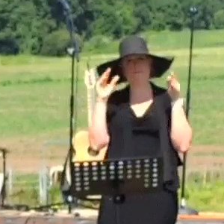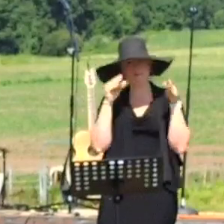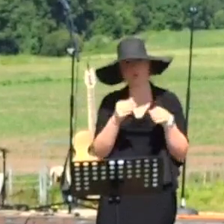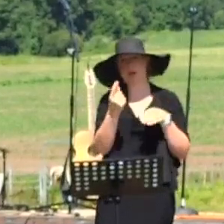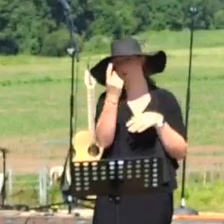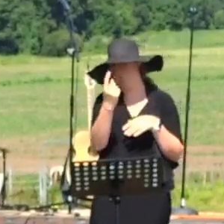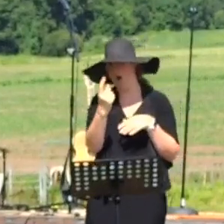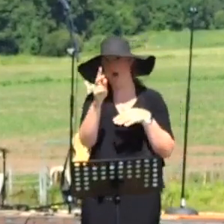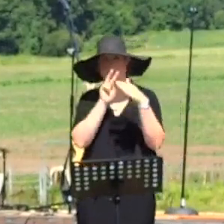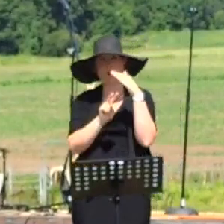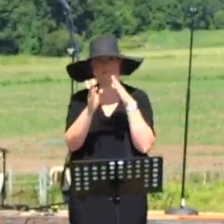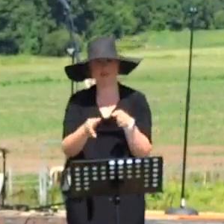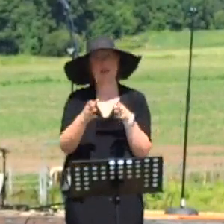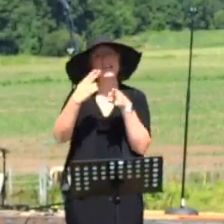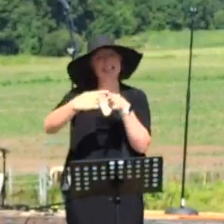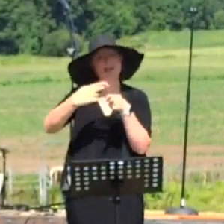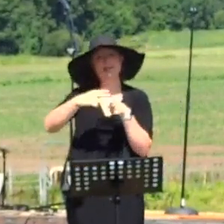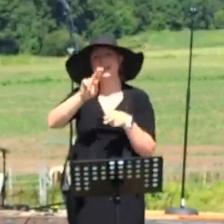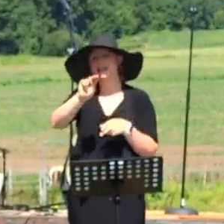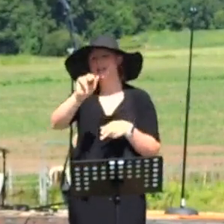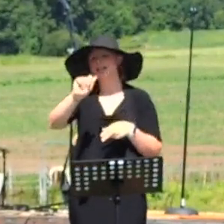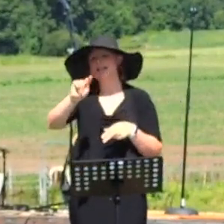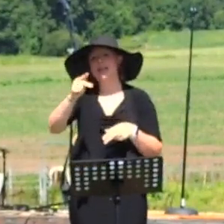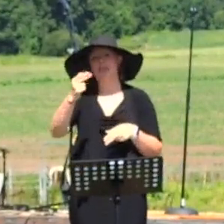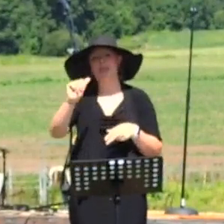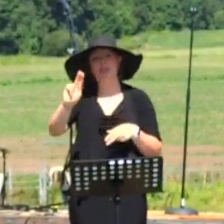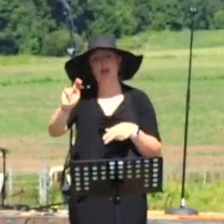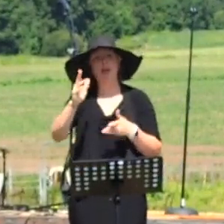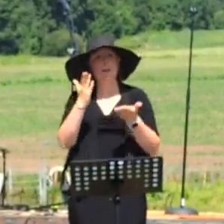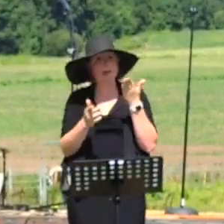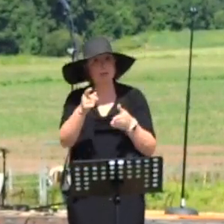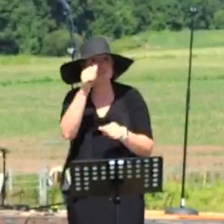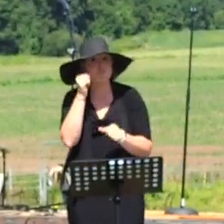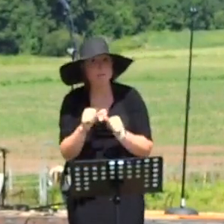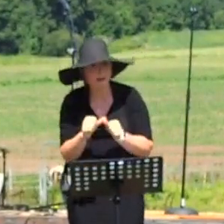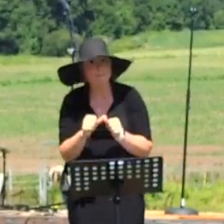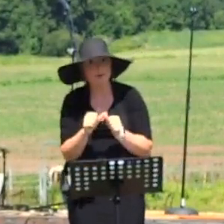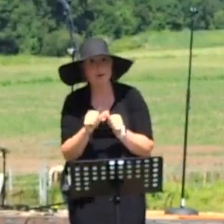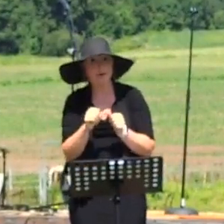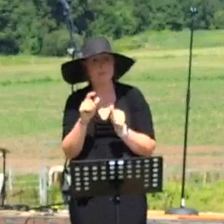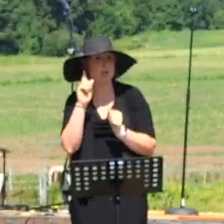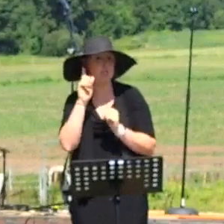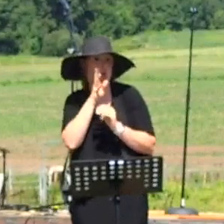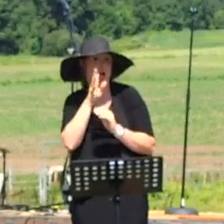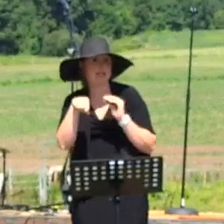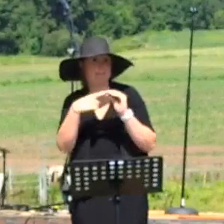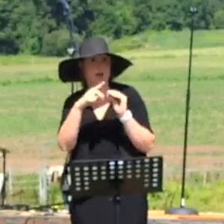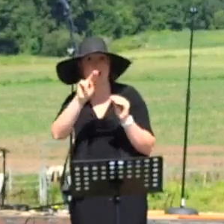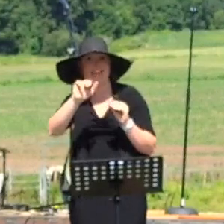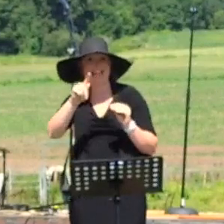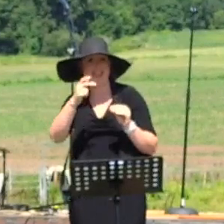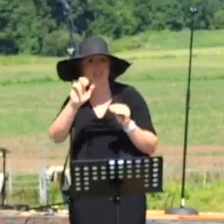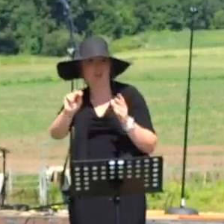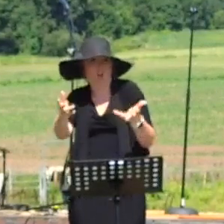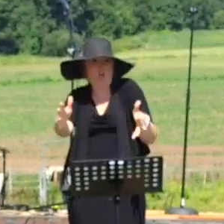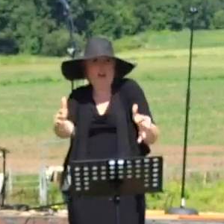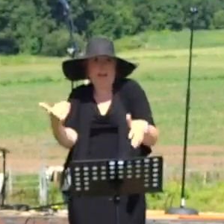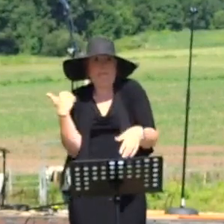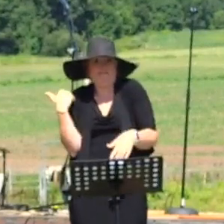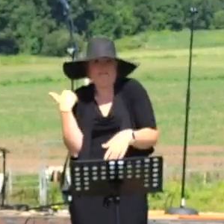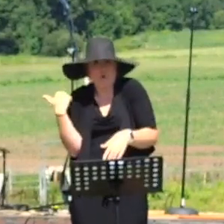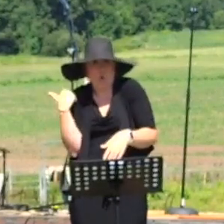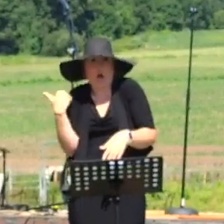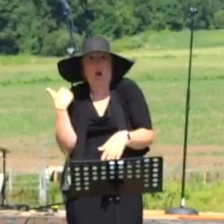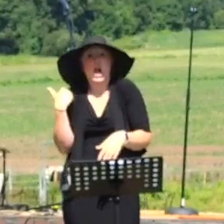in particular, and that's Nathan. Now, you may recall hearing about Nathan in a prior story that